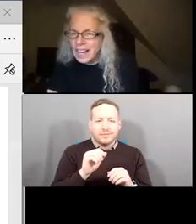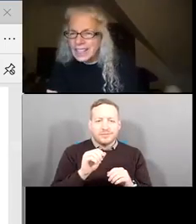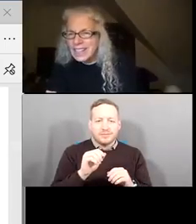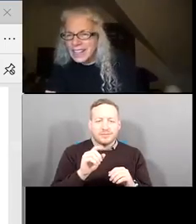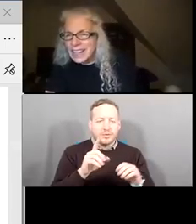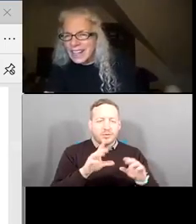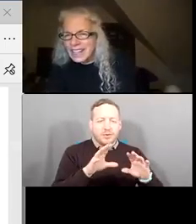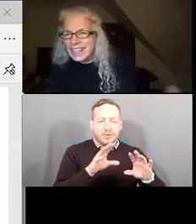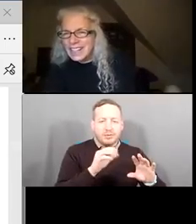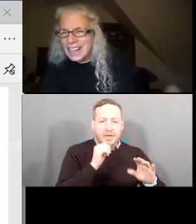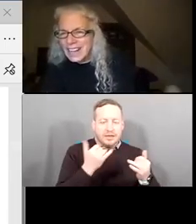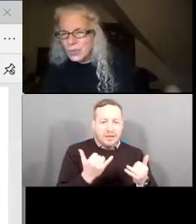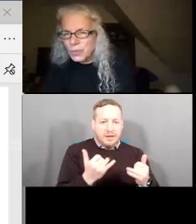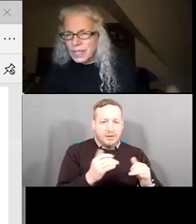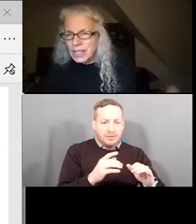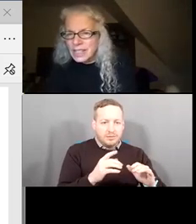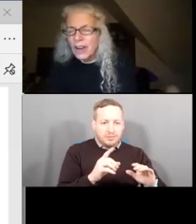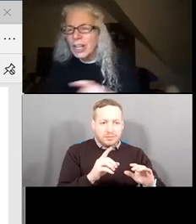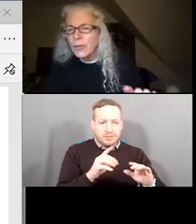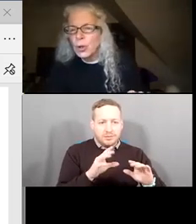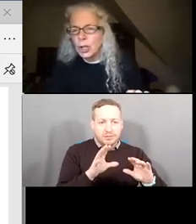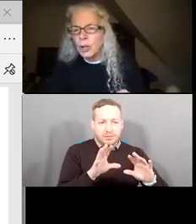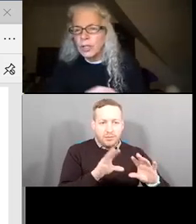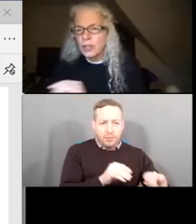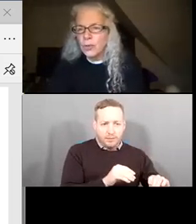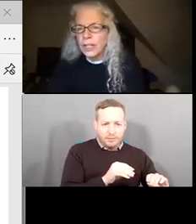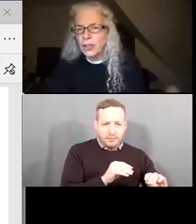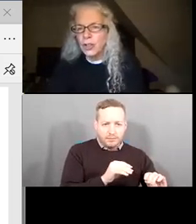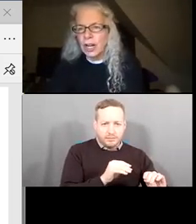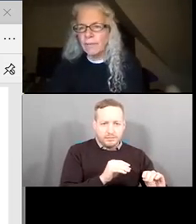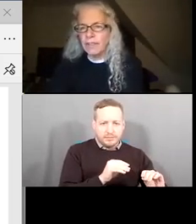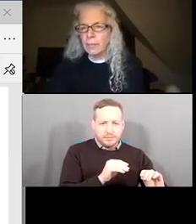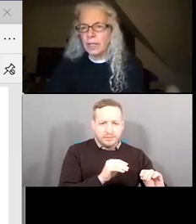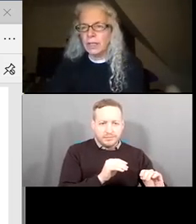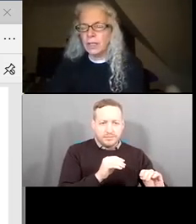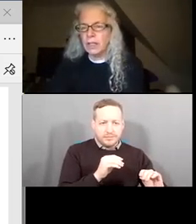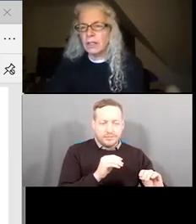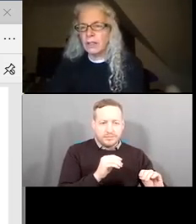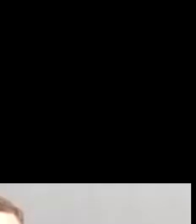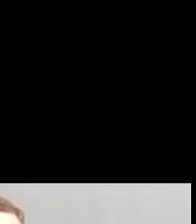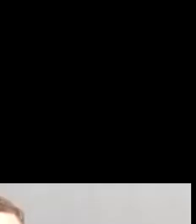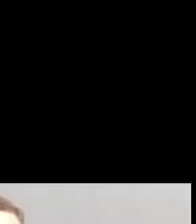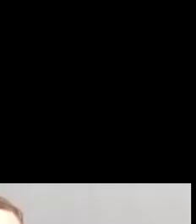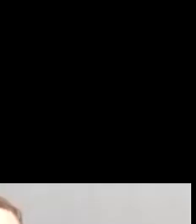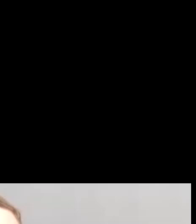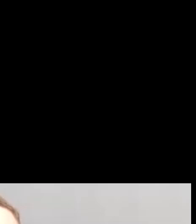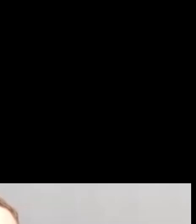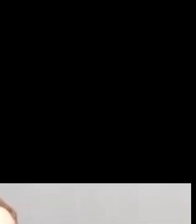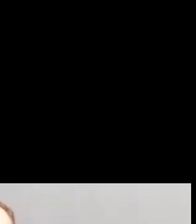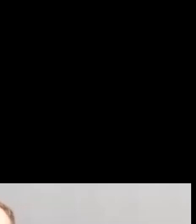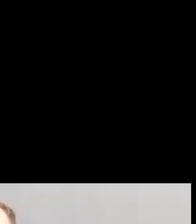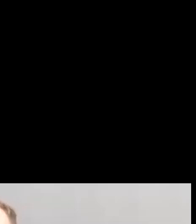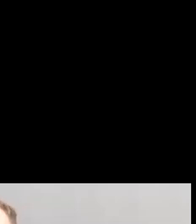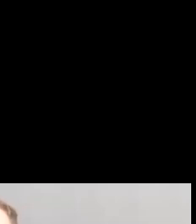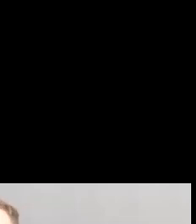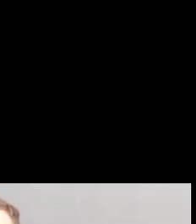sorry, I just, sorry, if you could close the screen just so that I'm visible for a moment more. Yeah,